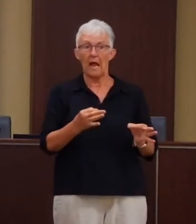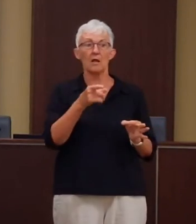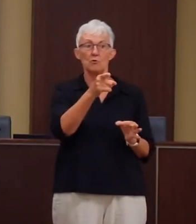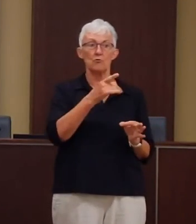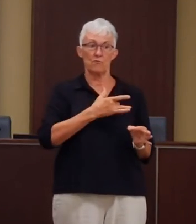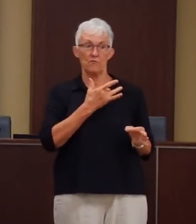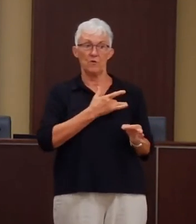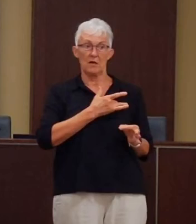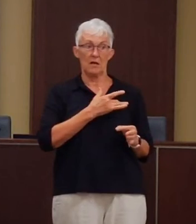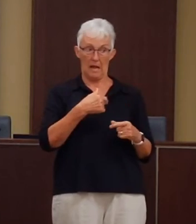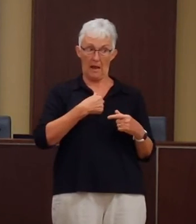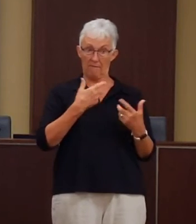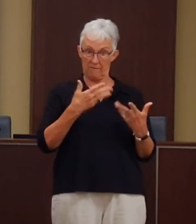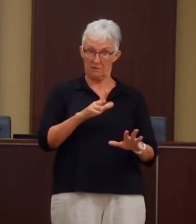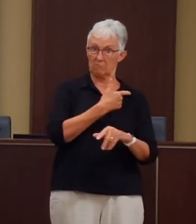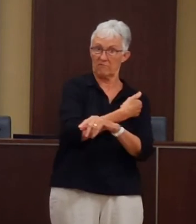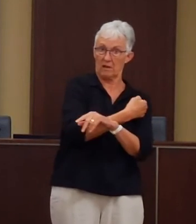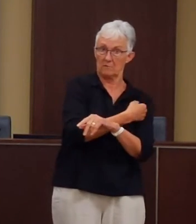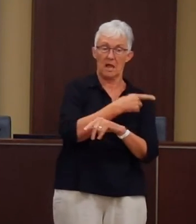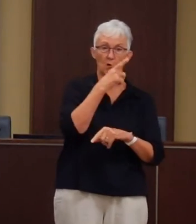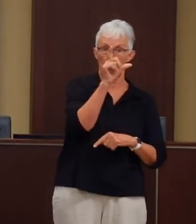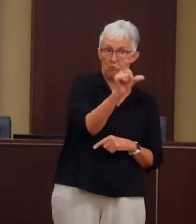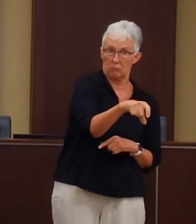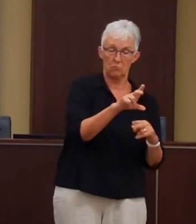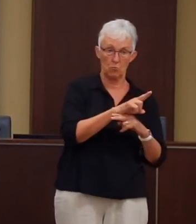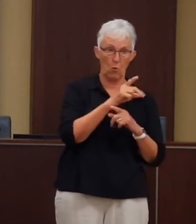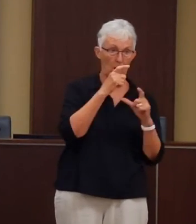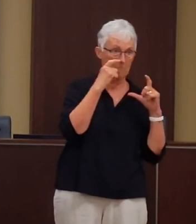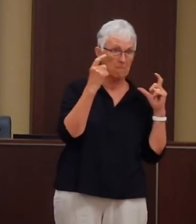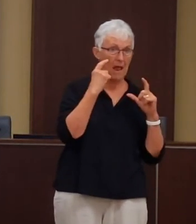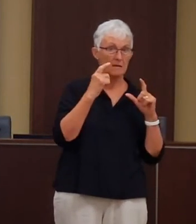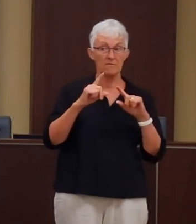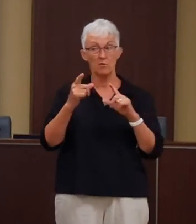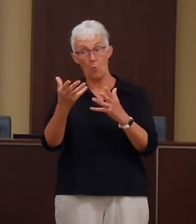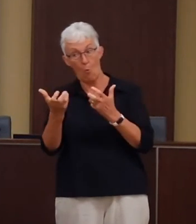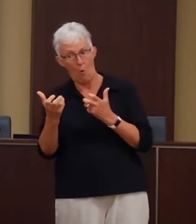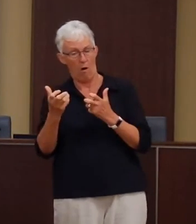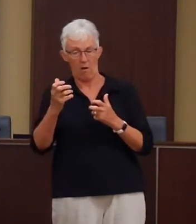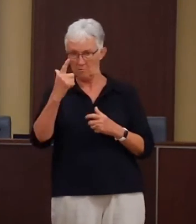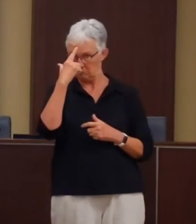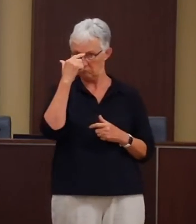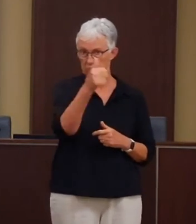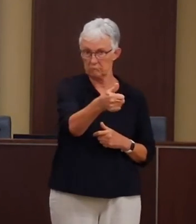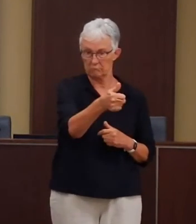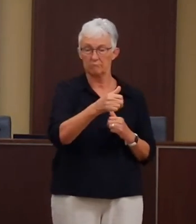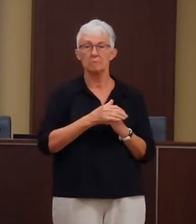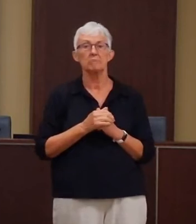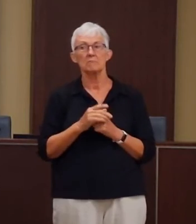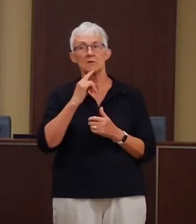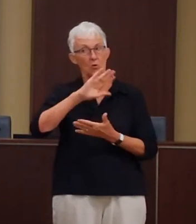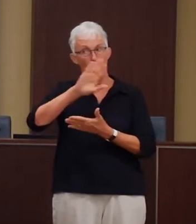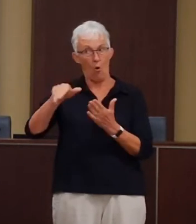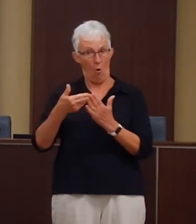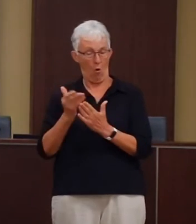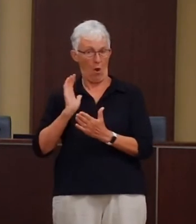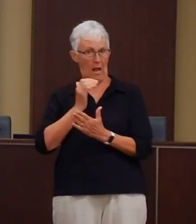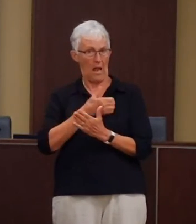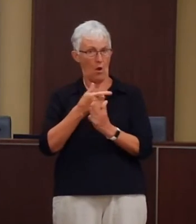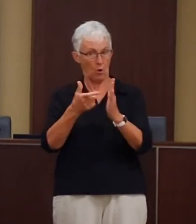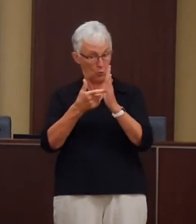personal vaccination status. It's important to note that with all of these protocols and these requirements